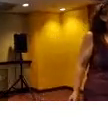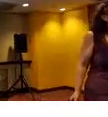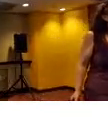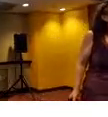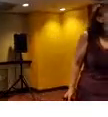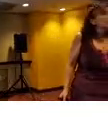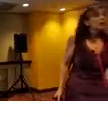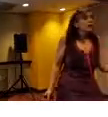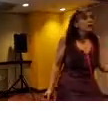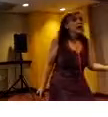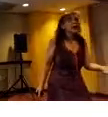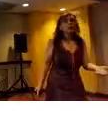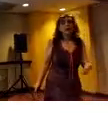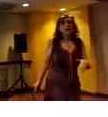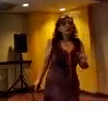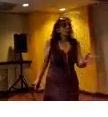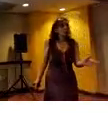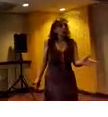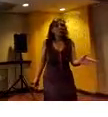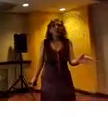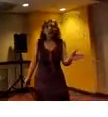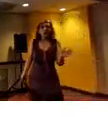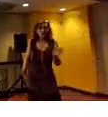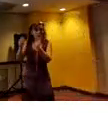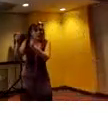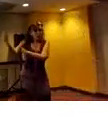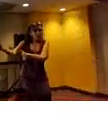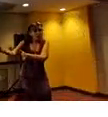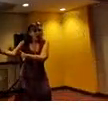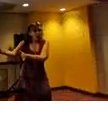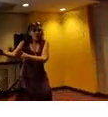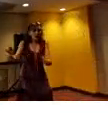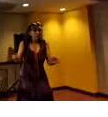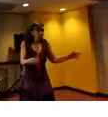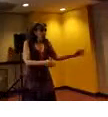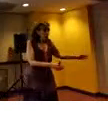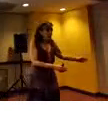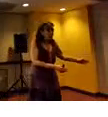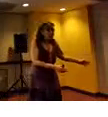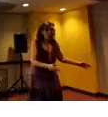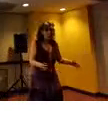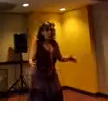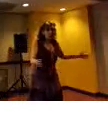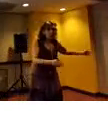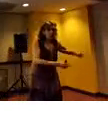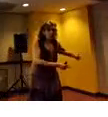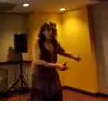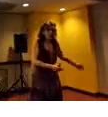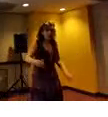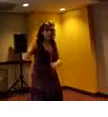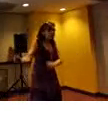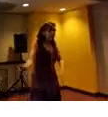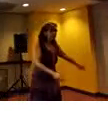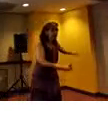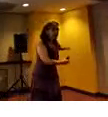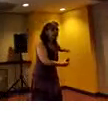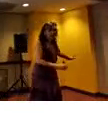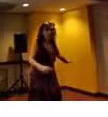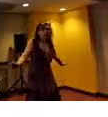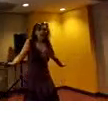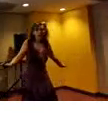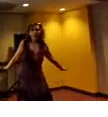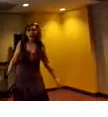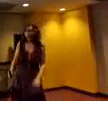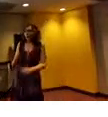for more interaction, okay, that was its role, separate from, not part of, not the only thing, not what